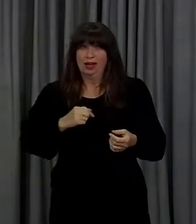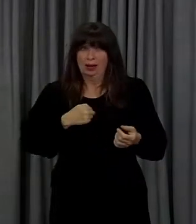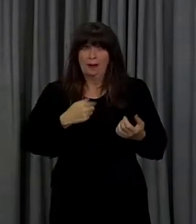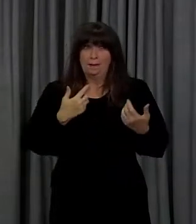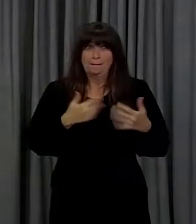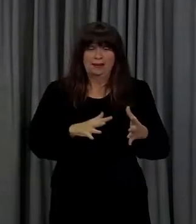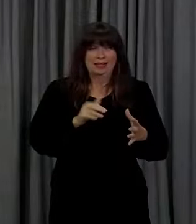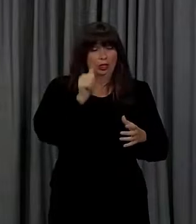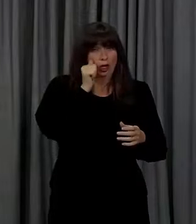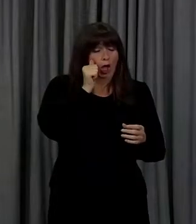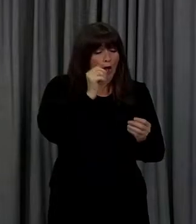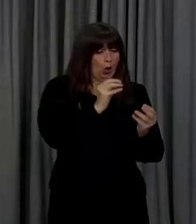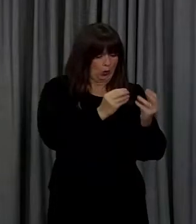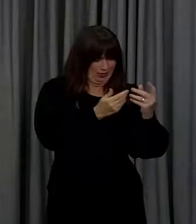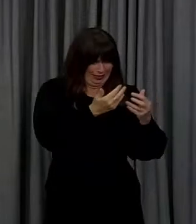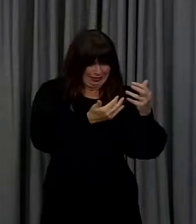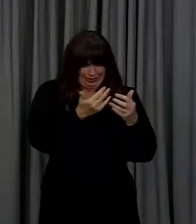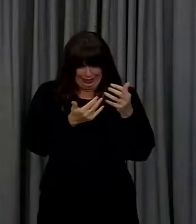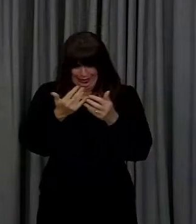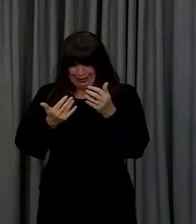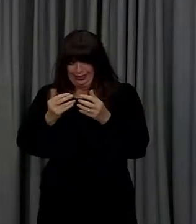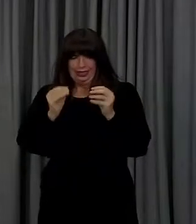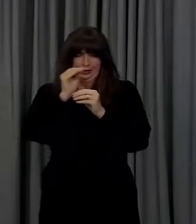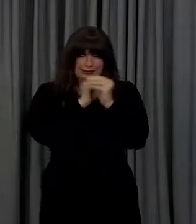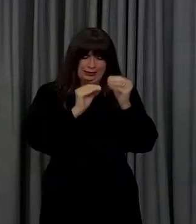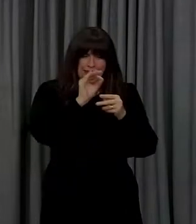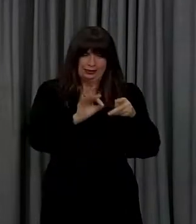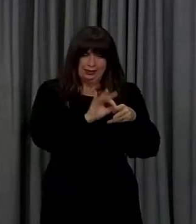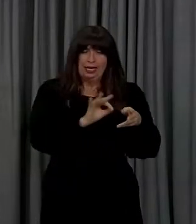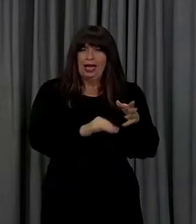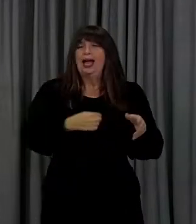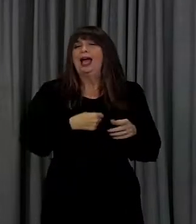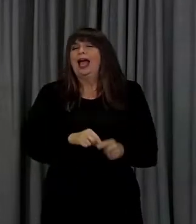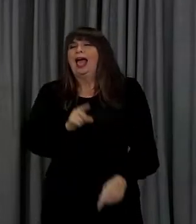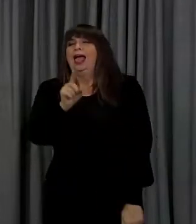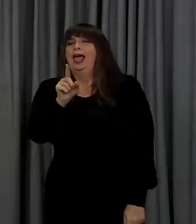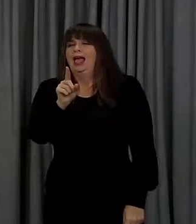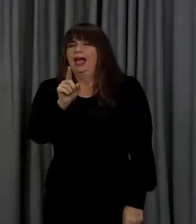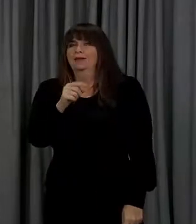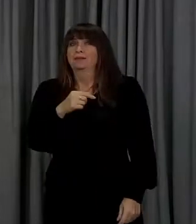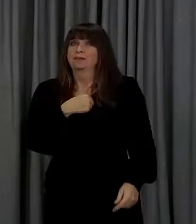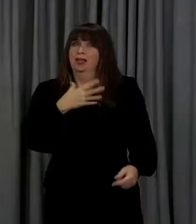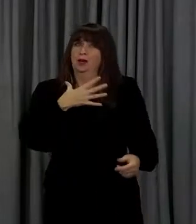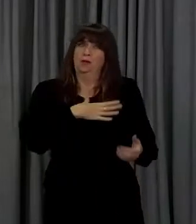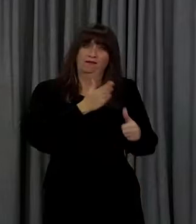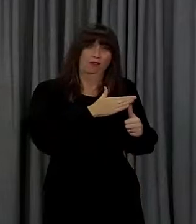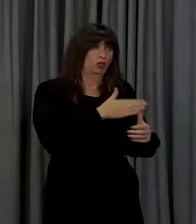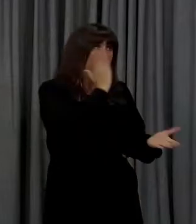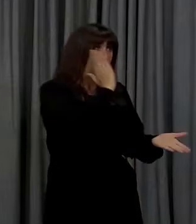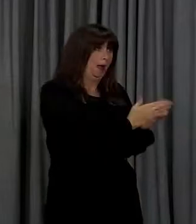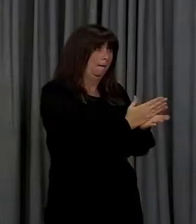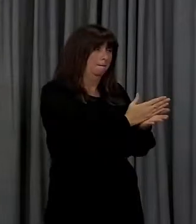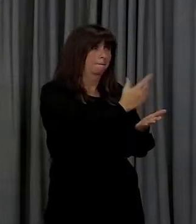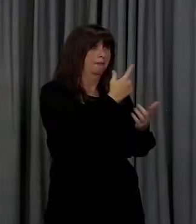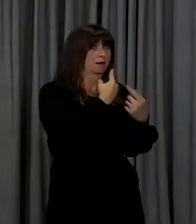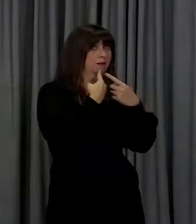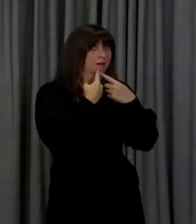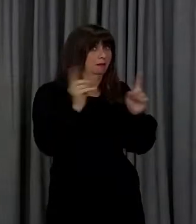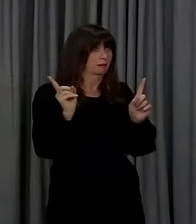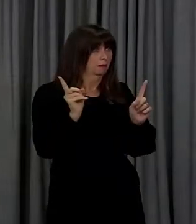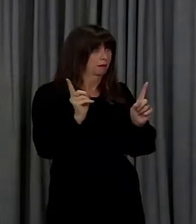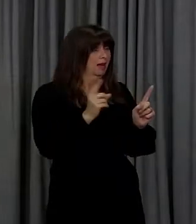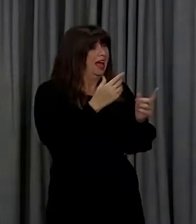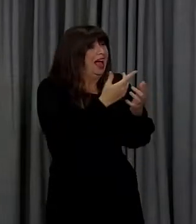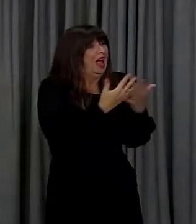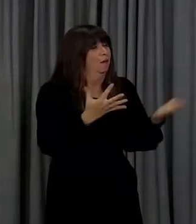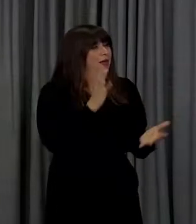worked these plans up in quite a lot of detail, but I want to make sure that we can deliver on that before making an announcement on precisely how